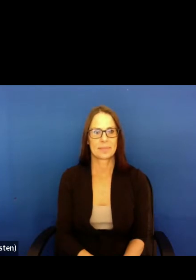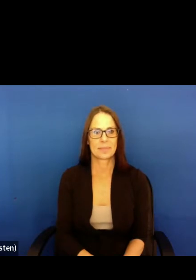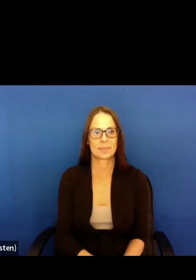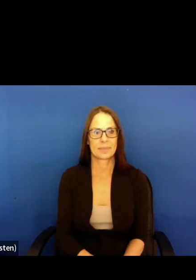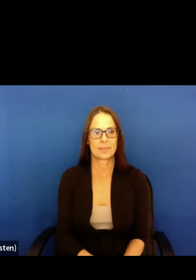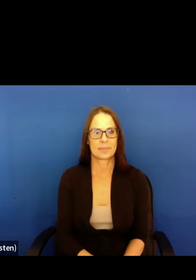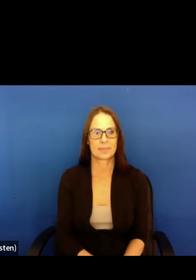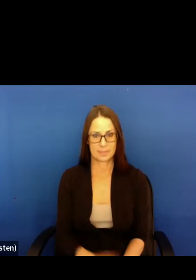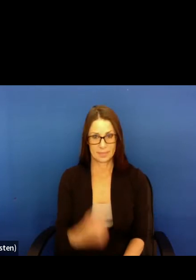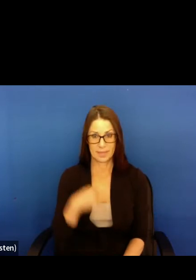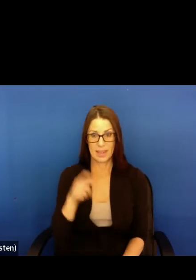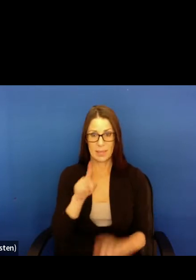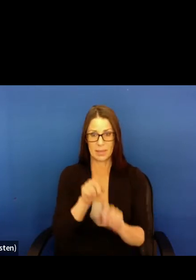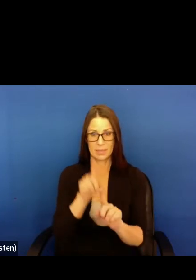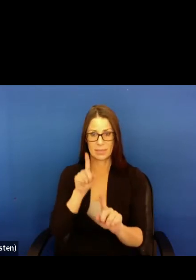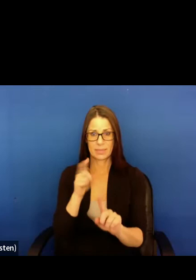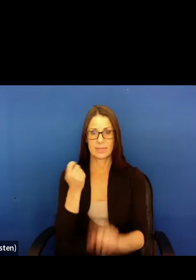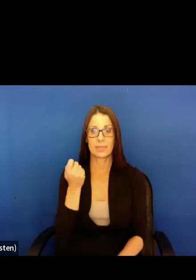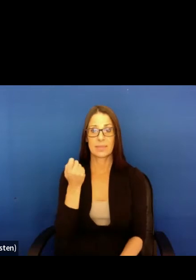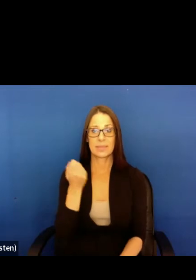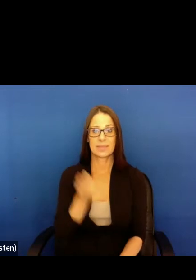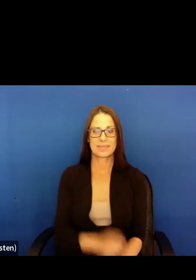Should I maybe step back some?